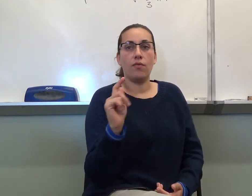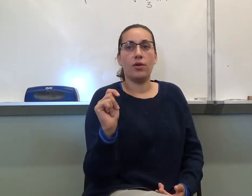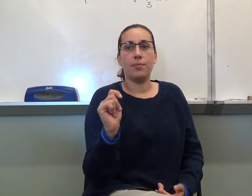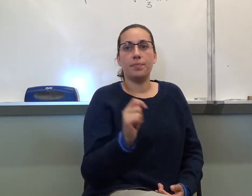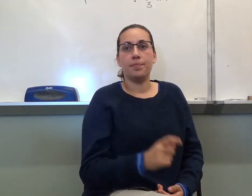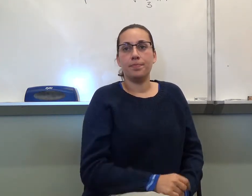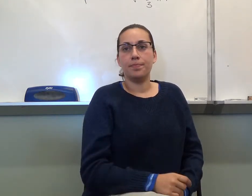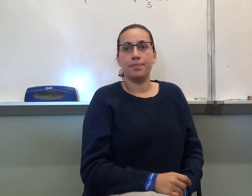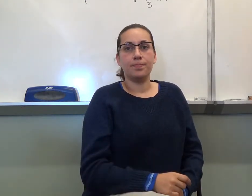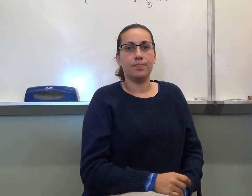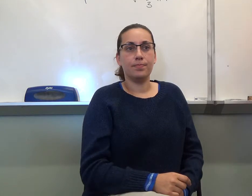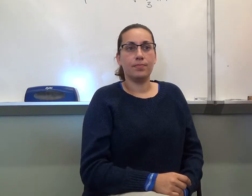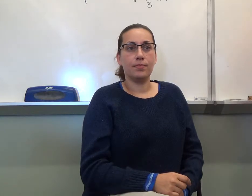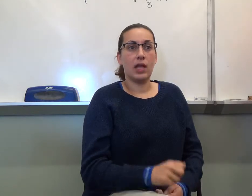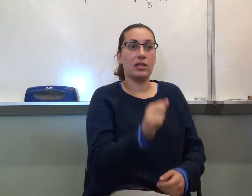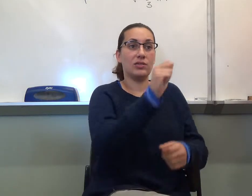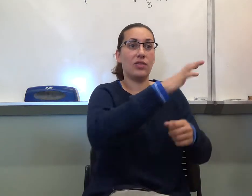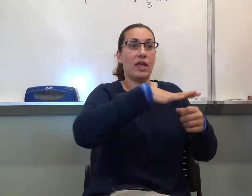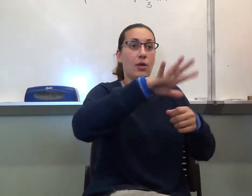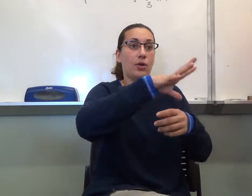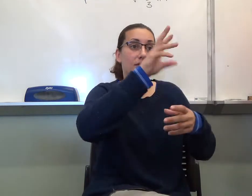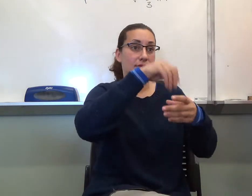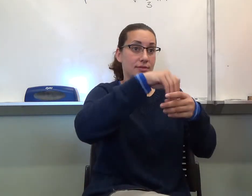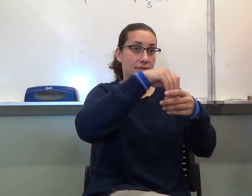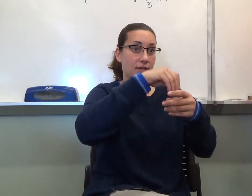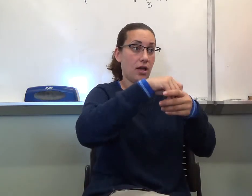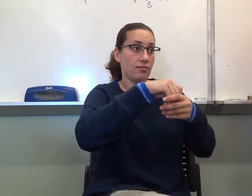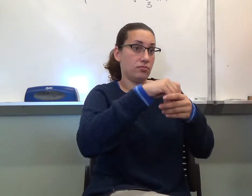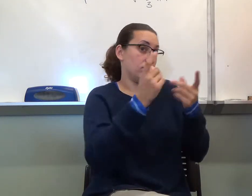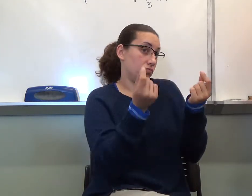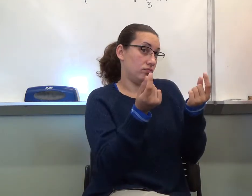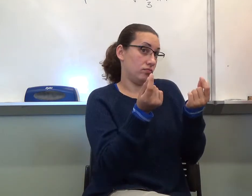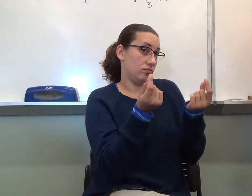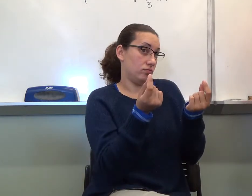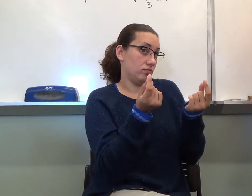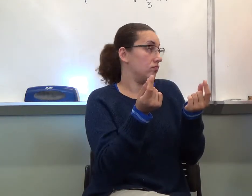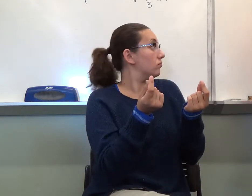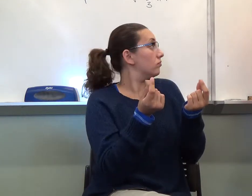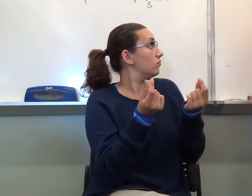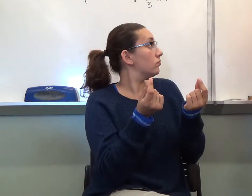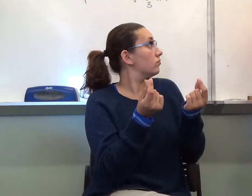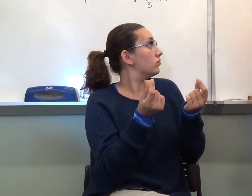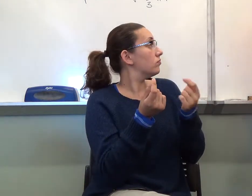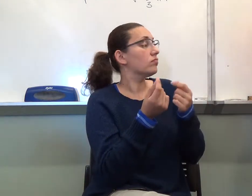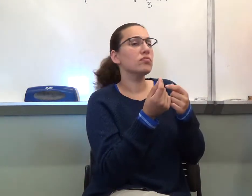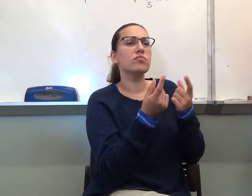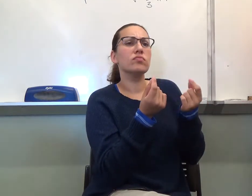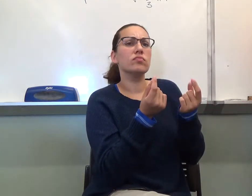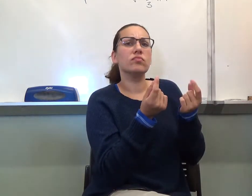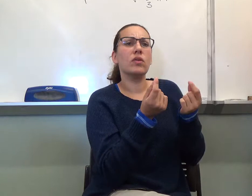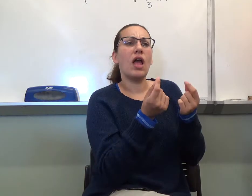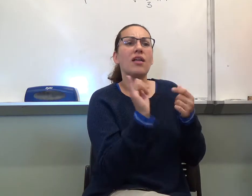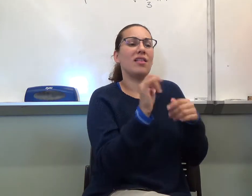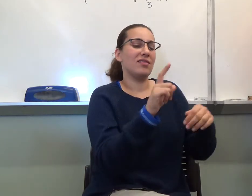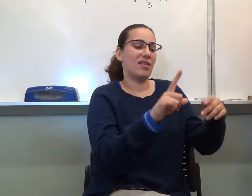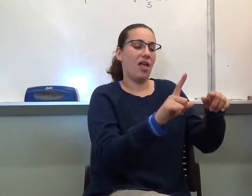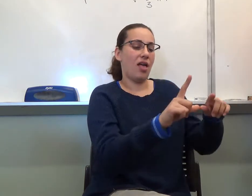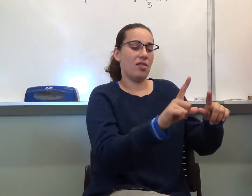Okay, so the area for this one is simply length times width, very much like a rectangle, but they're both the